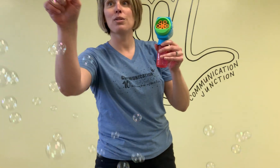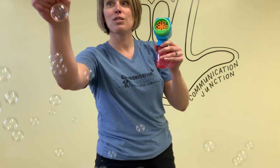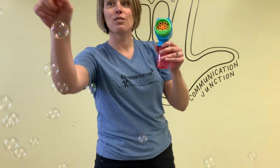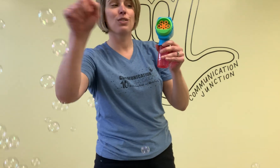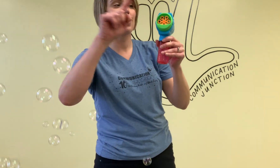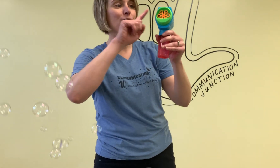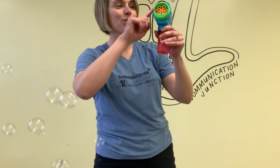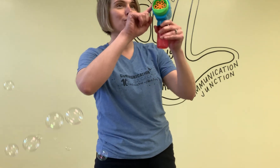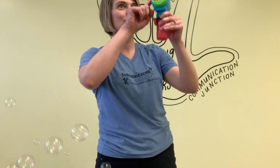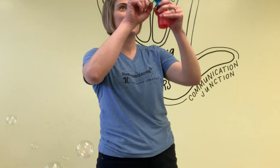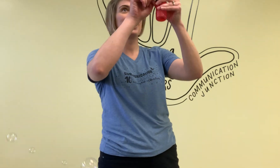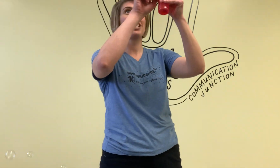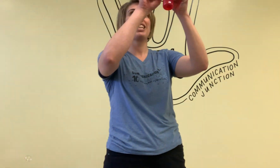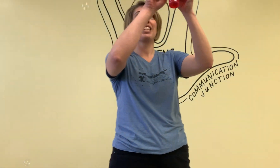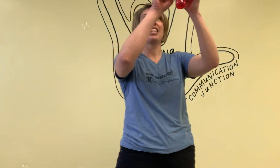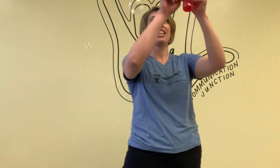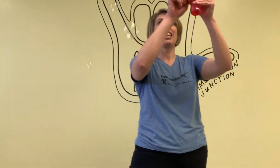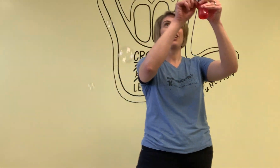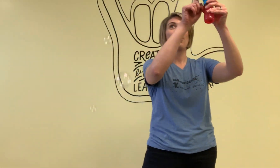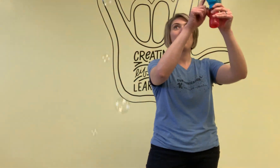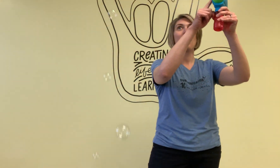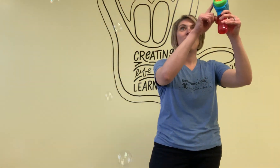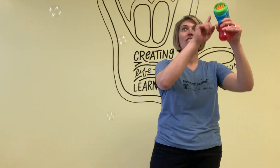Bubbles floating all